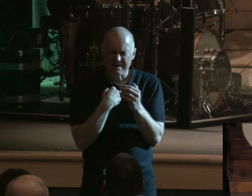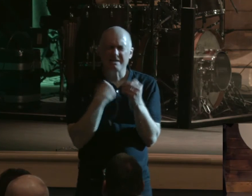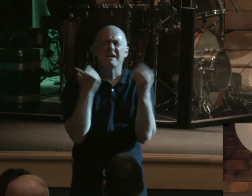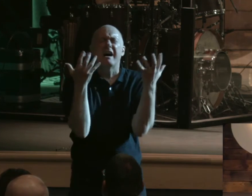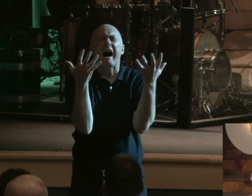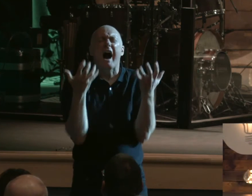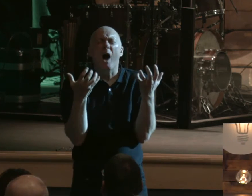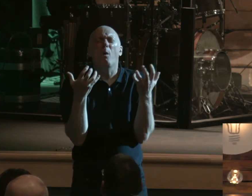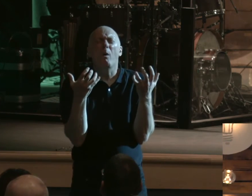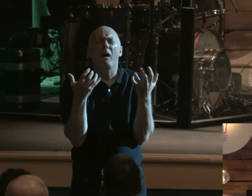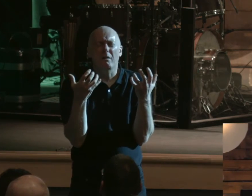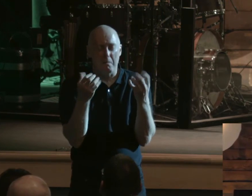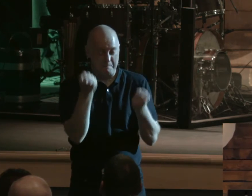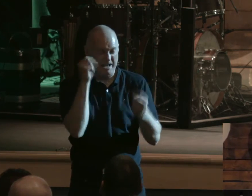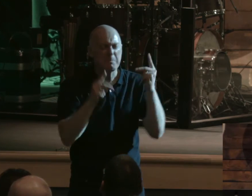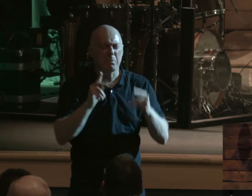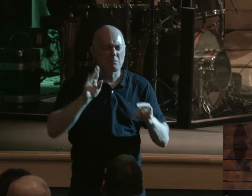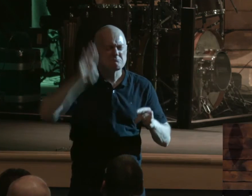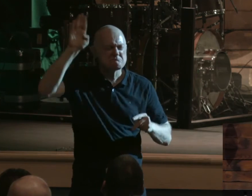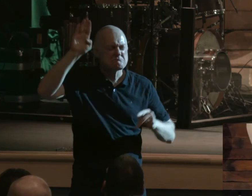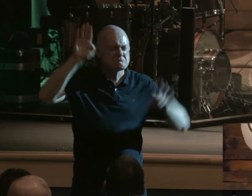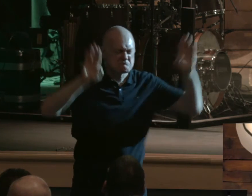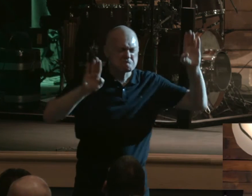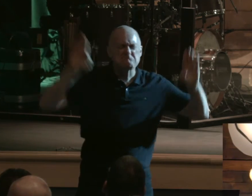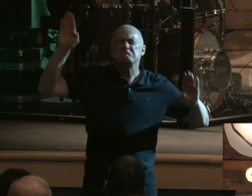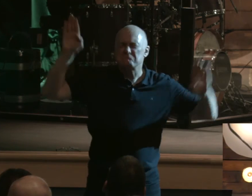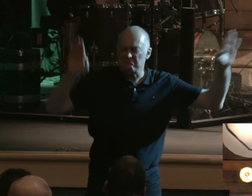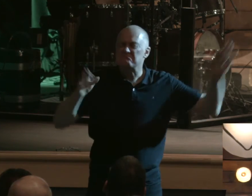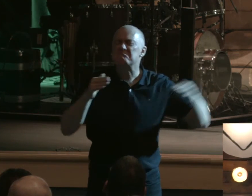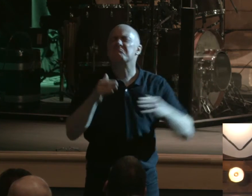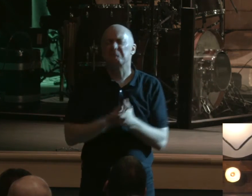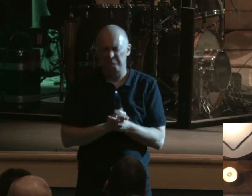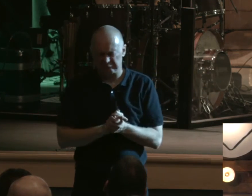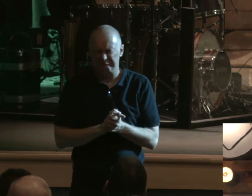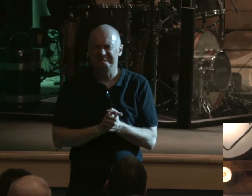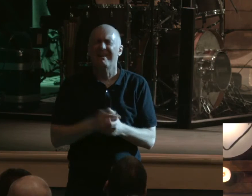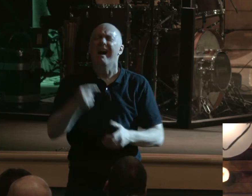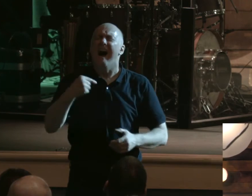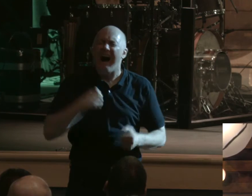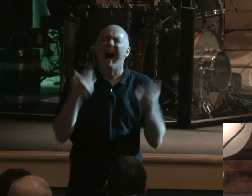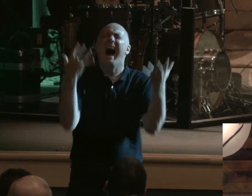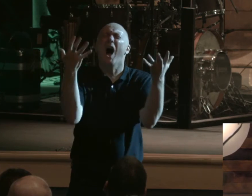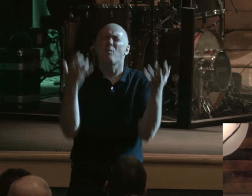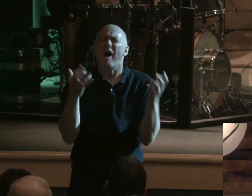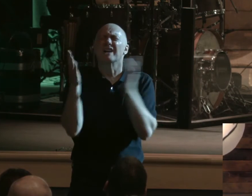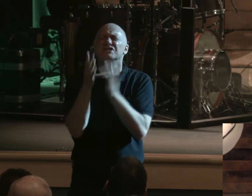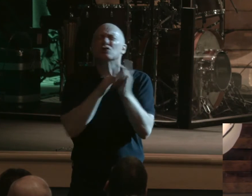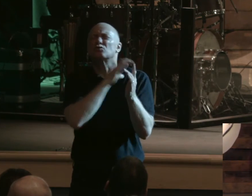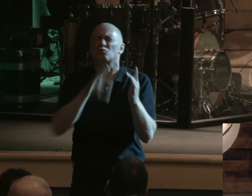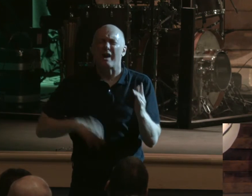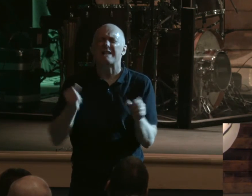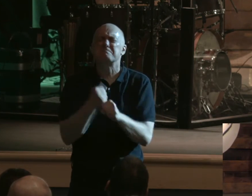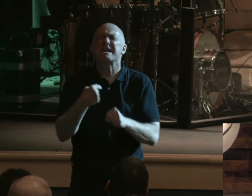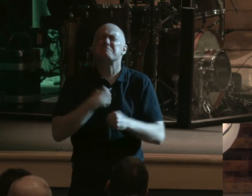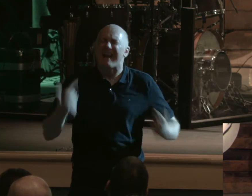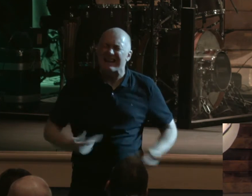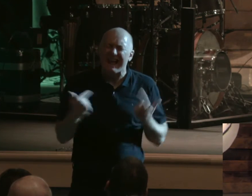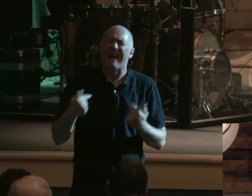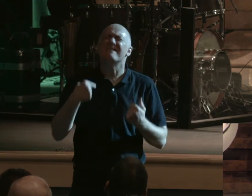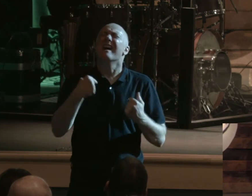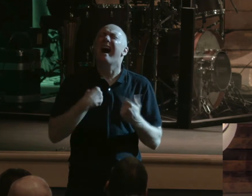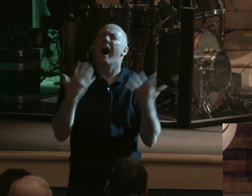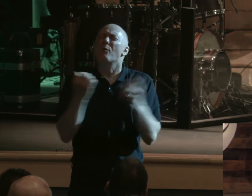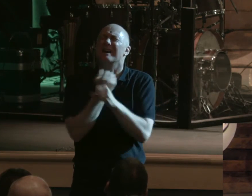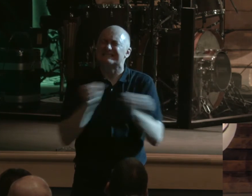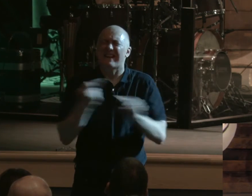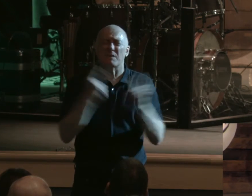set free. Amen. So many of you, left, right, and center. I want Jesus Christ to make me alive. I want to be saved